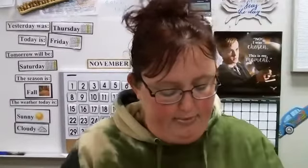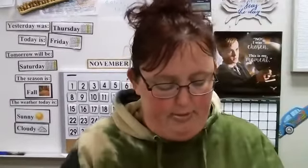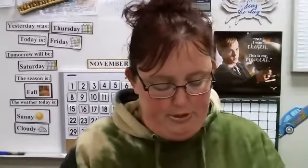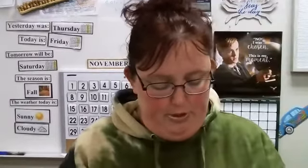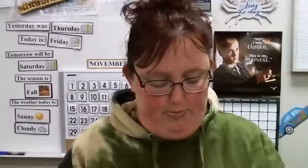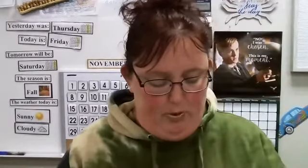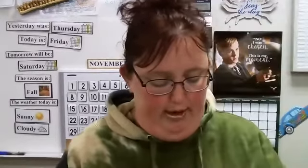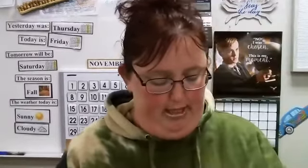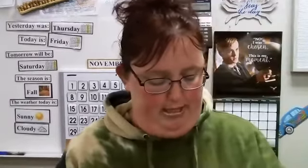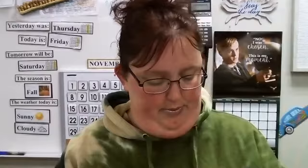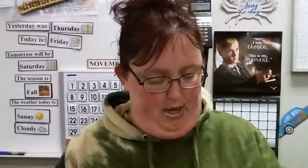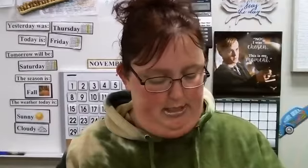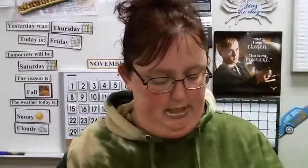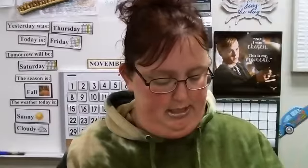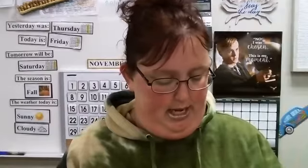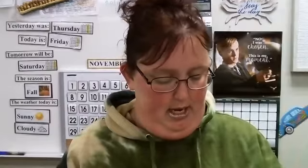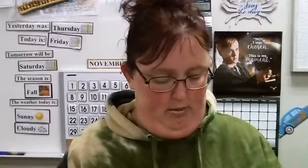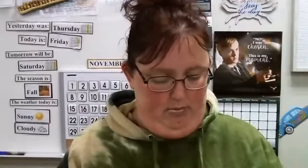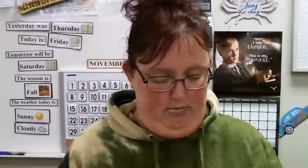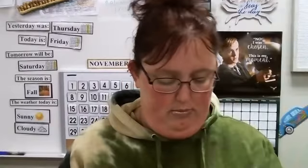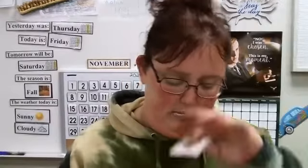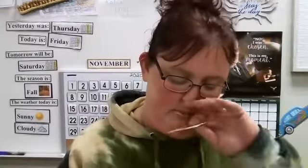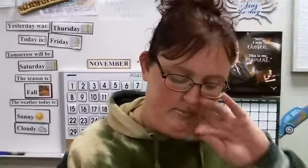I'm just so boring this week. It's the same.